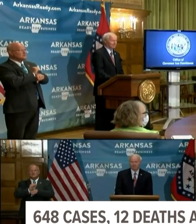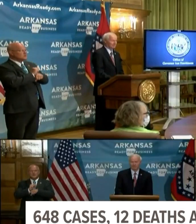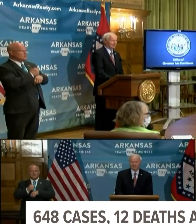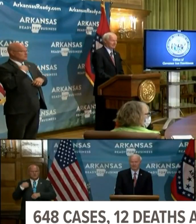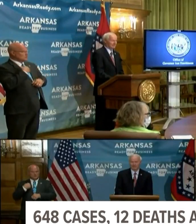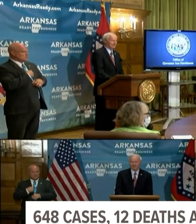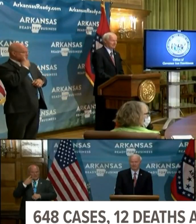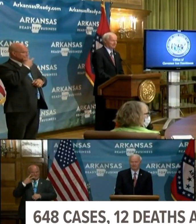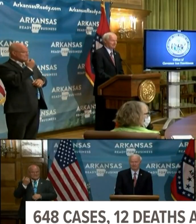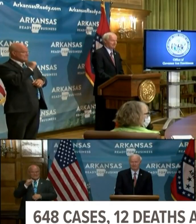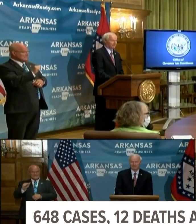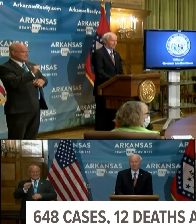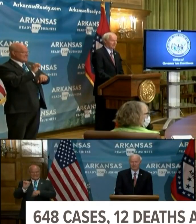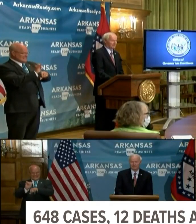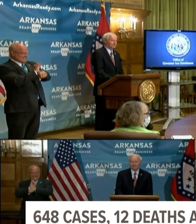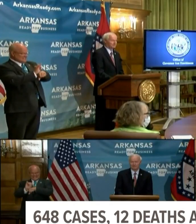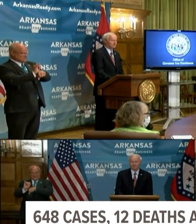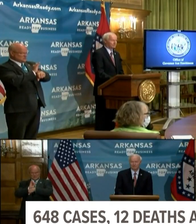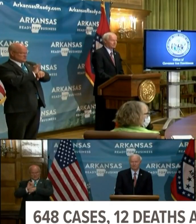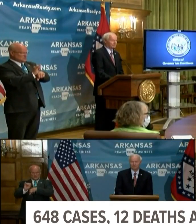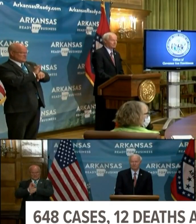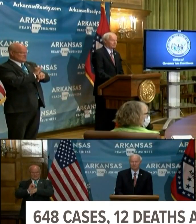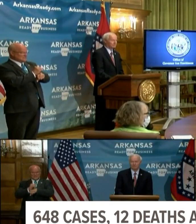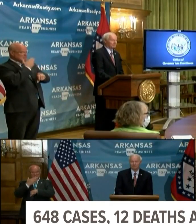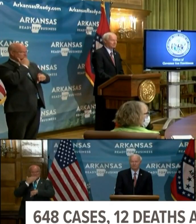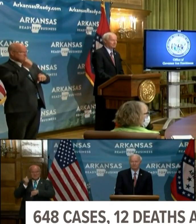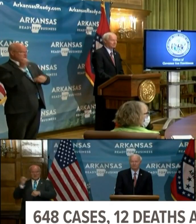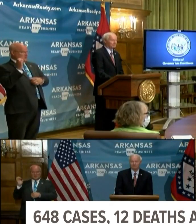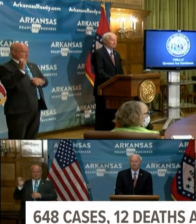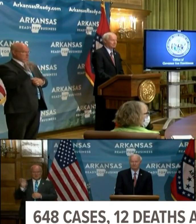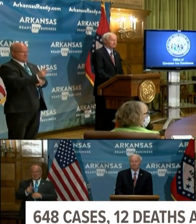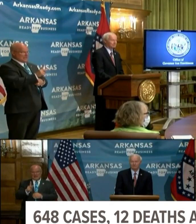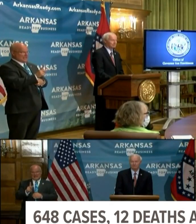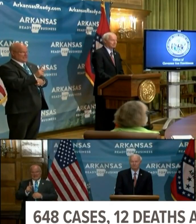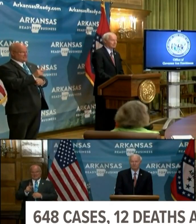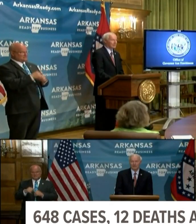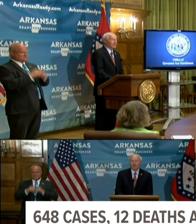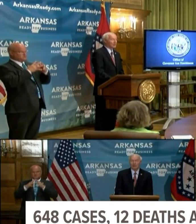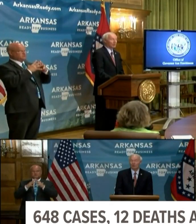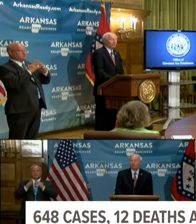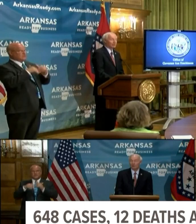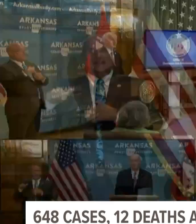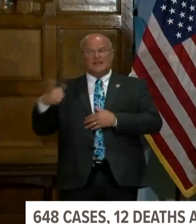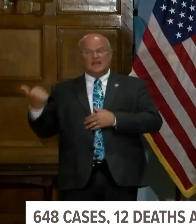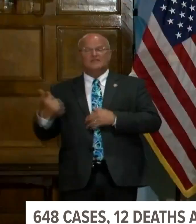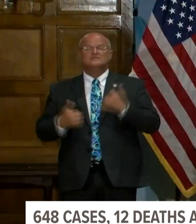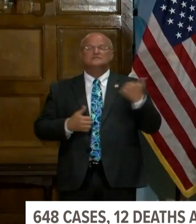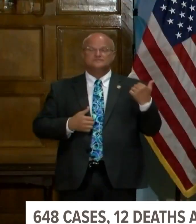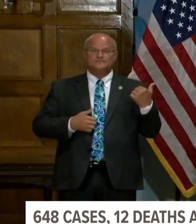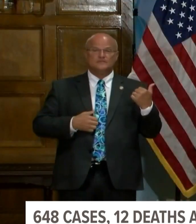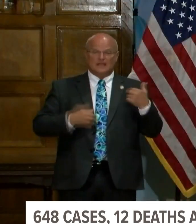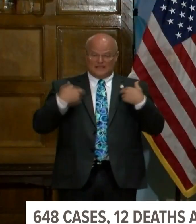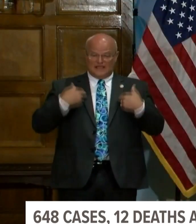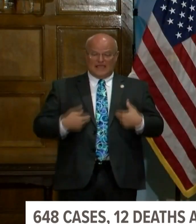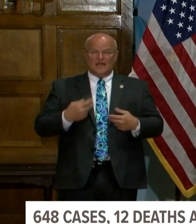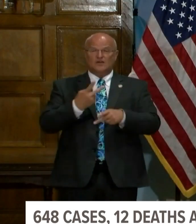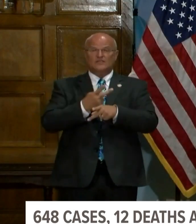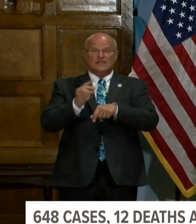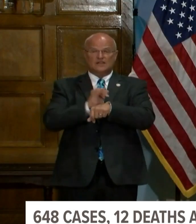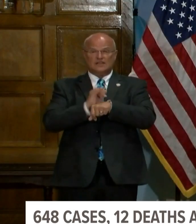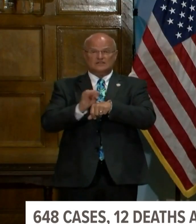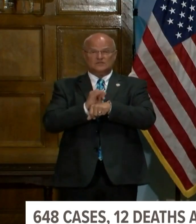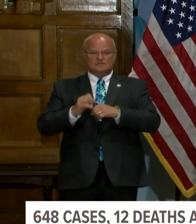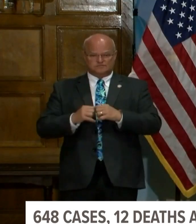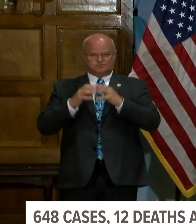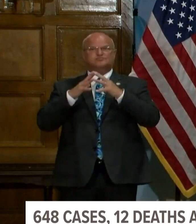we see any certain industries seeing a better bounce back than others? Well, we've seen the healthcare industry is